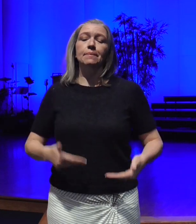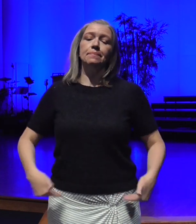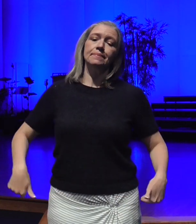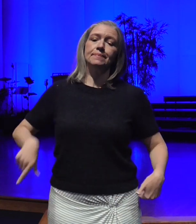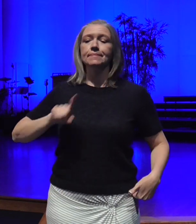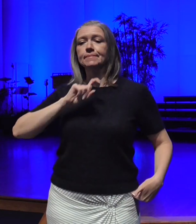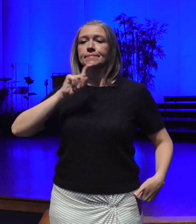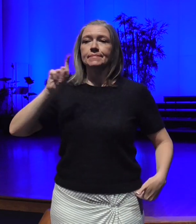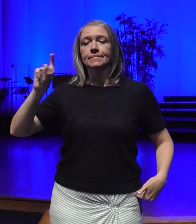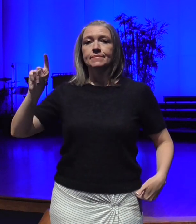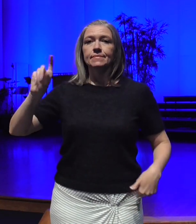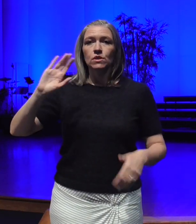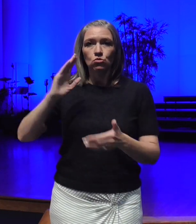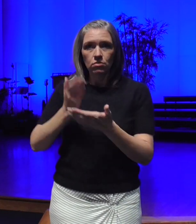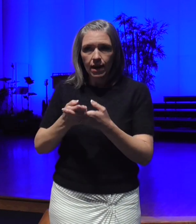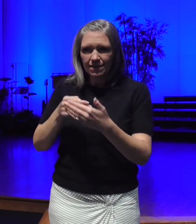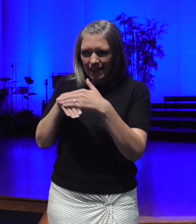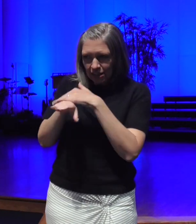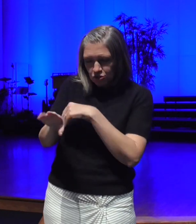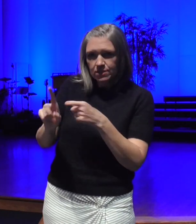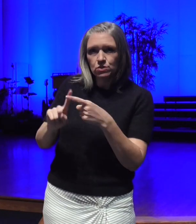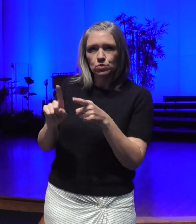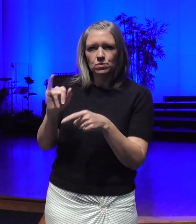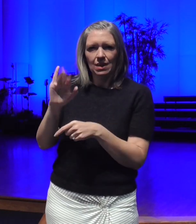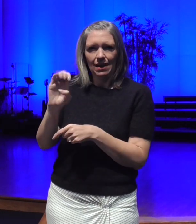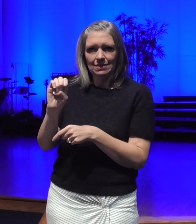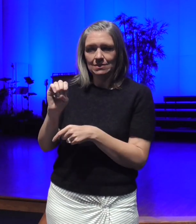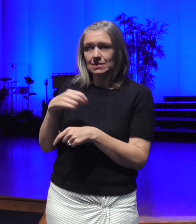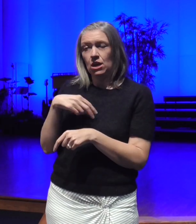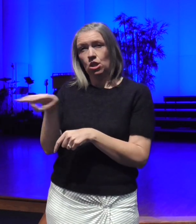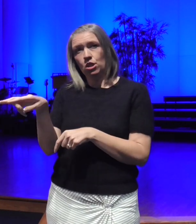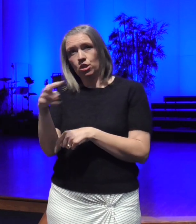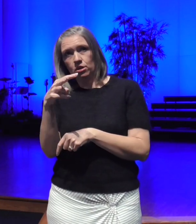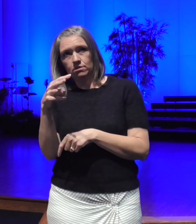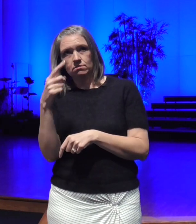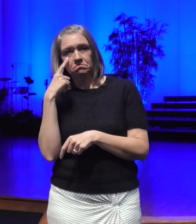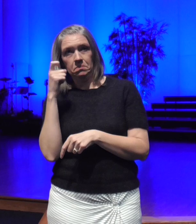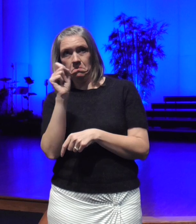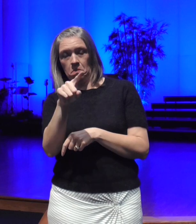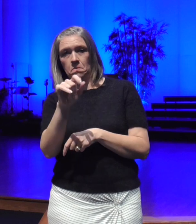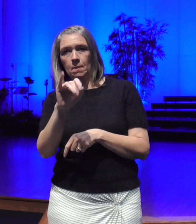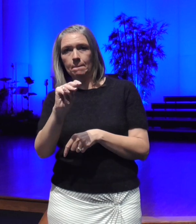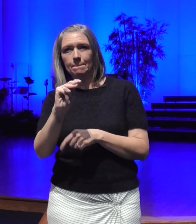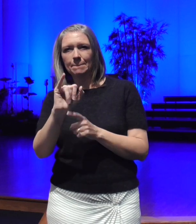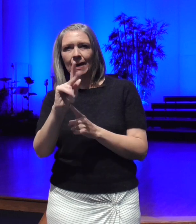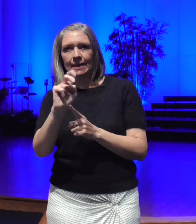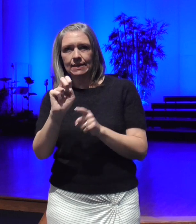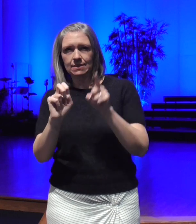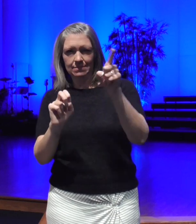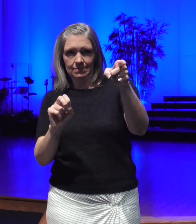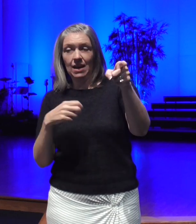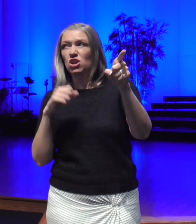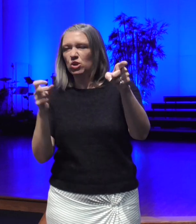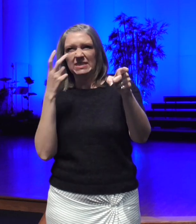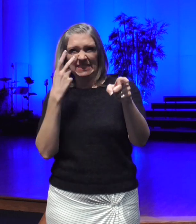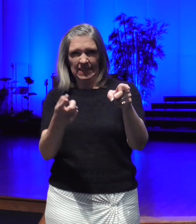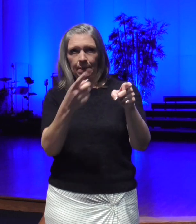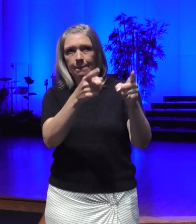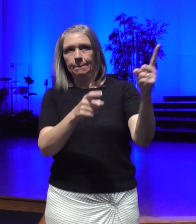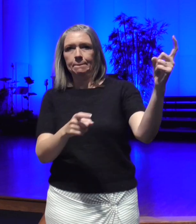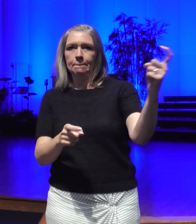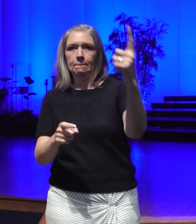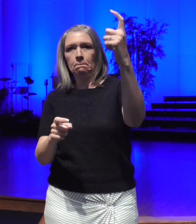and everything, and I got up to the entrance to get on the ice, and I looked out, and there's Mike, and he's on the other side of the ice, and I can see him